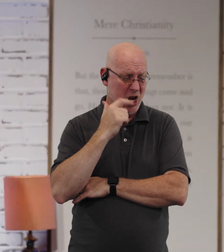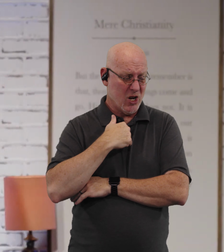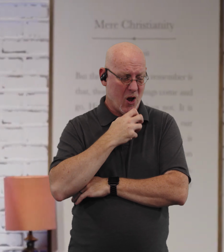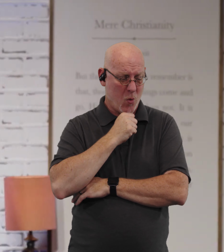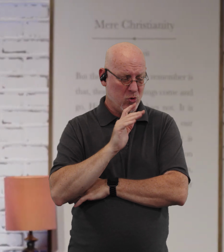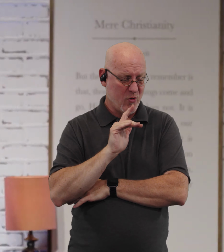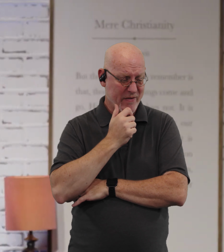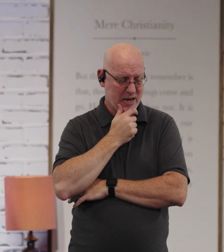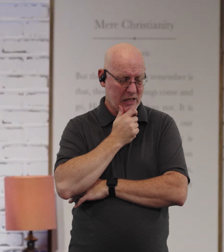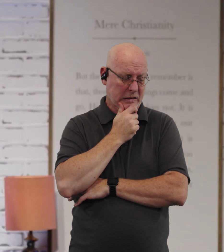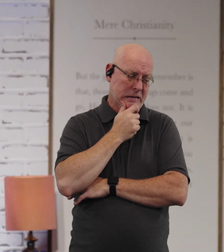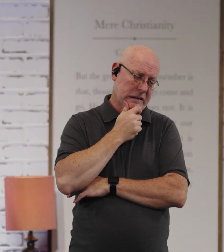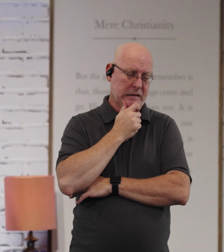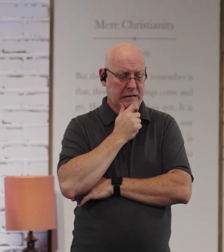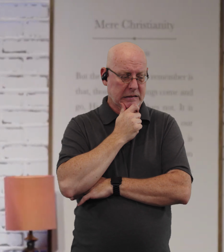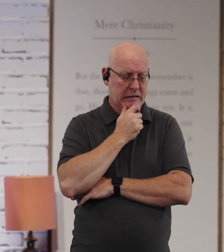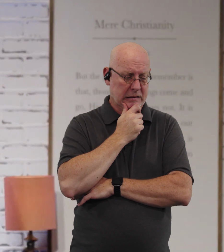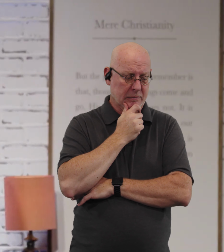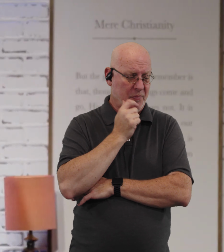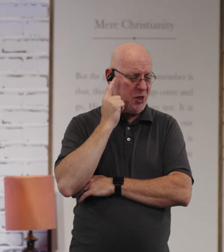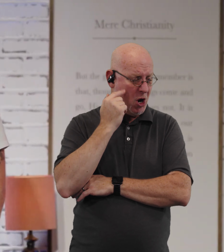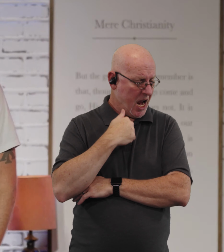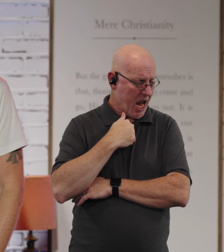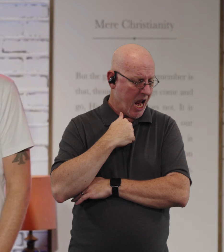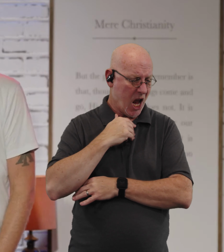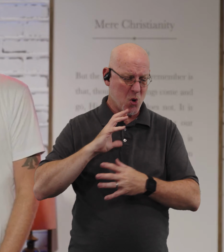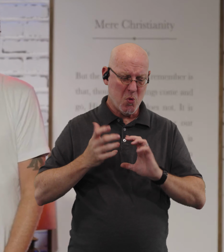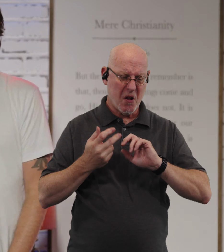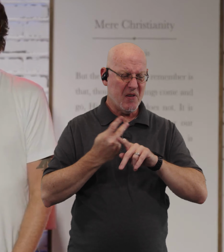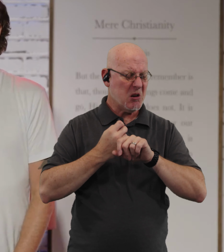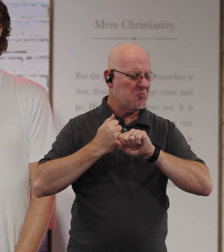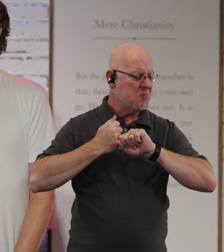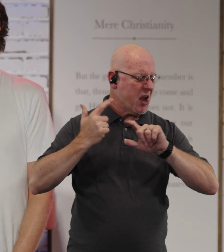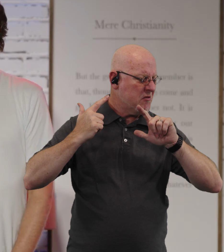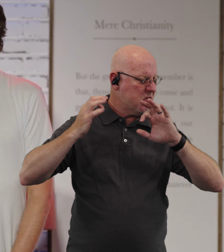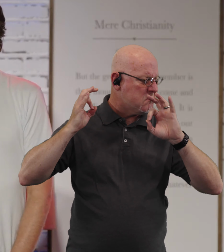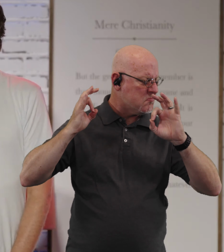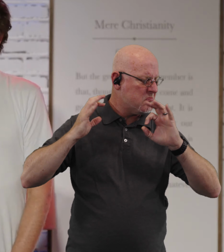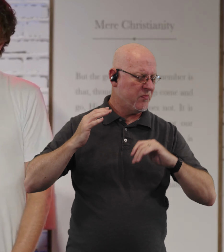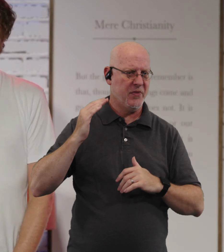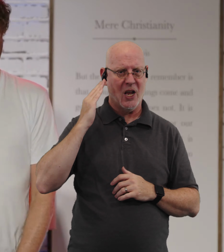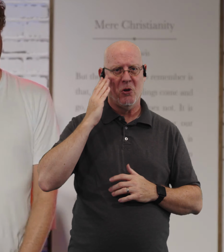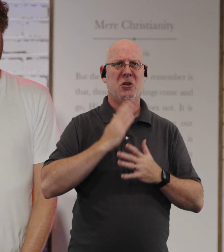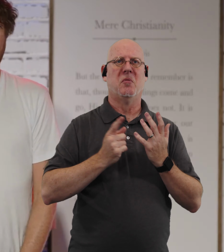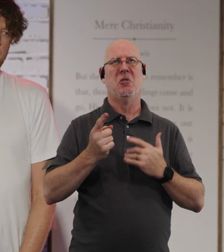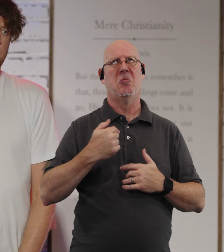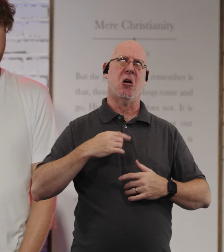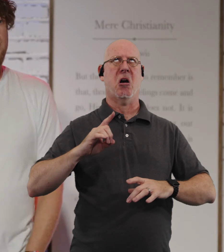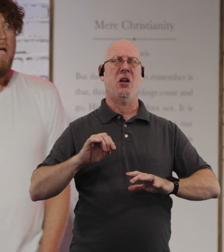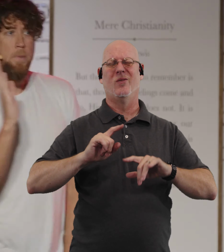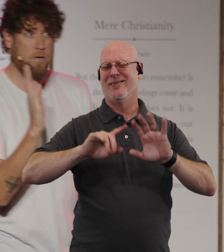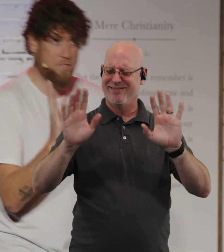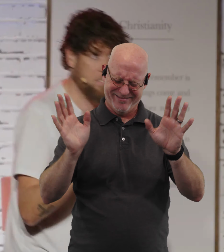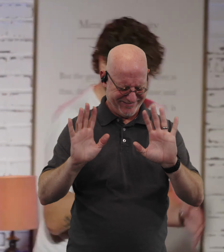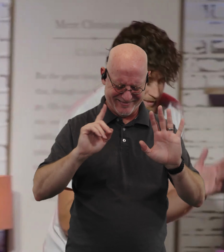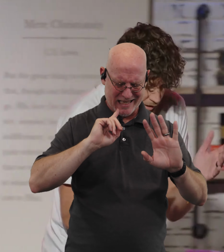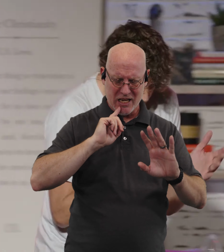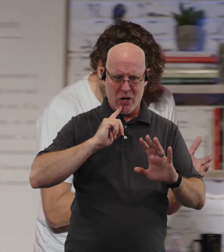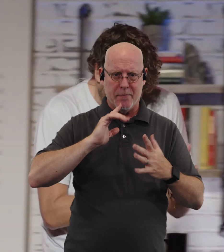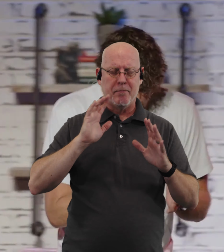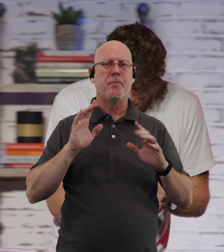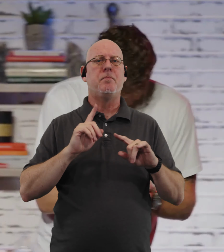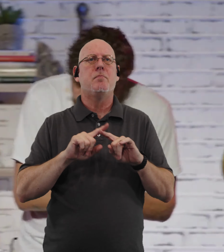I was 25. I thought I had the world figured out. I know some of you are like, I do, but seriously,